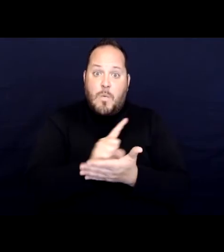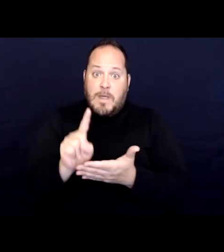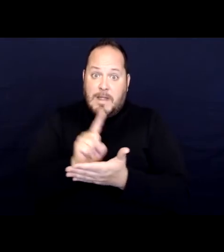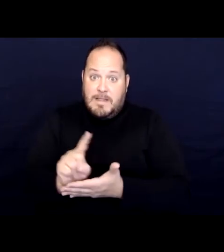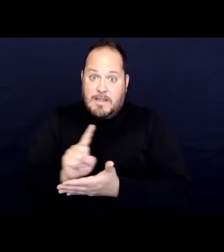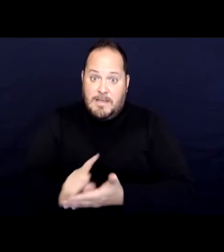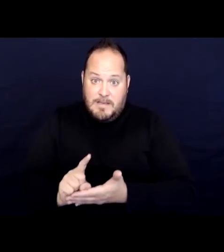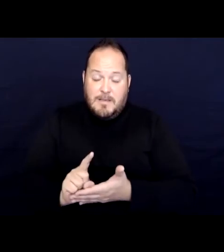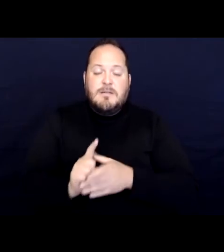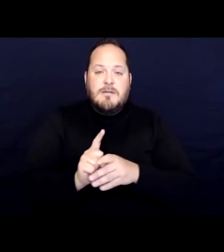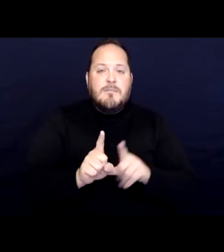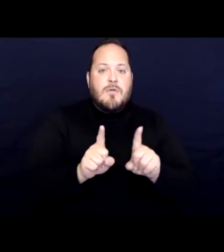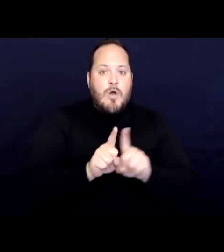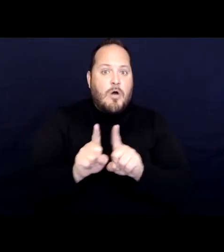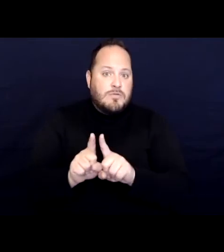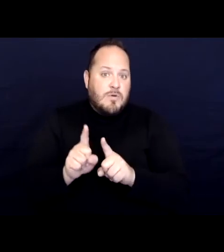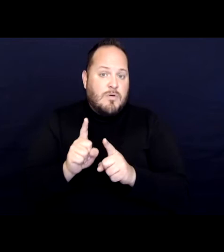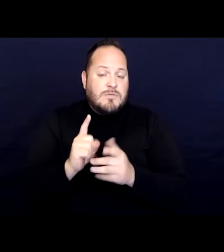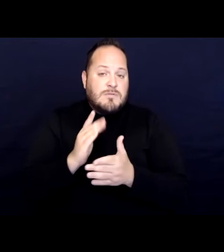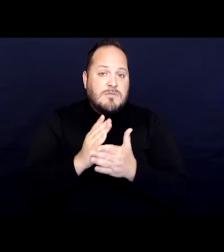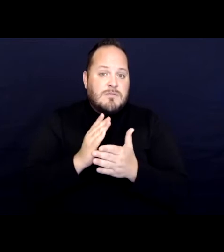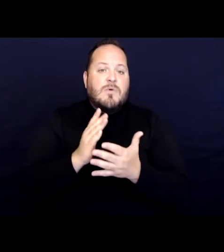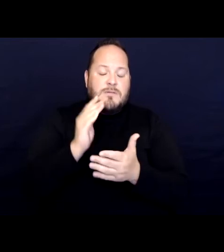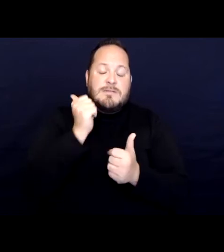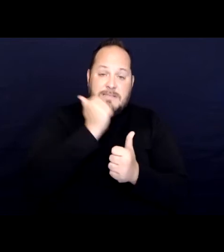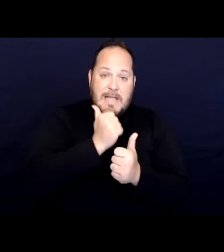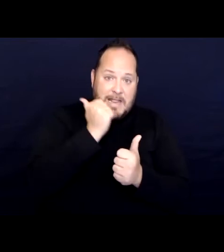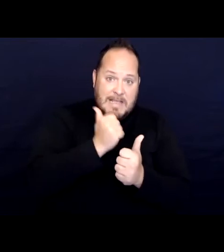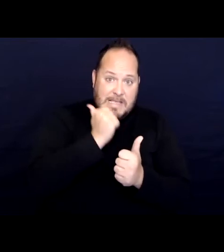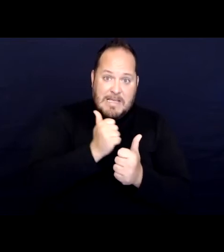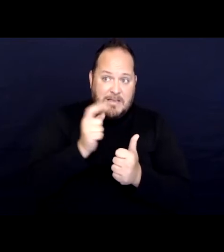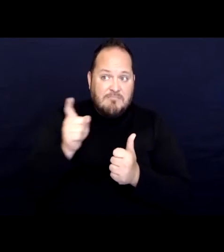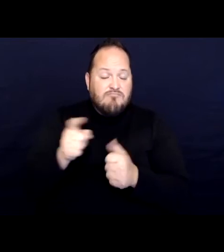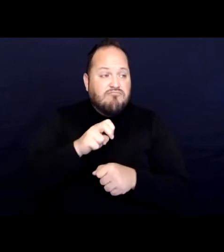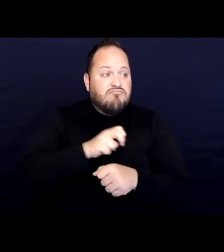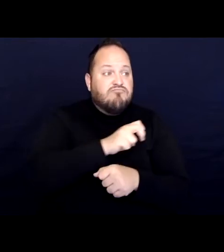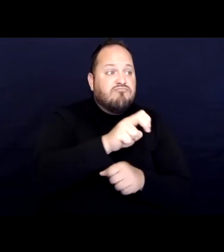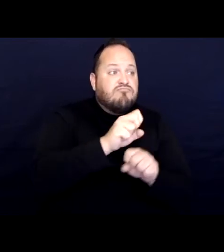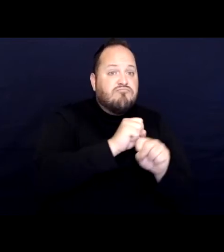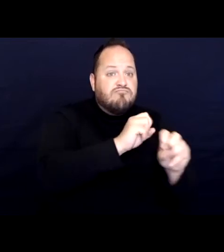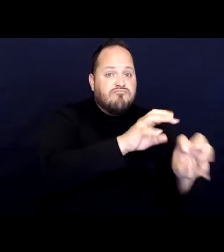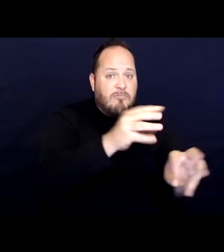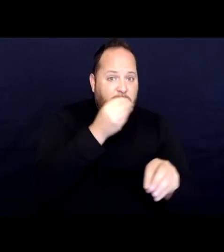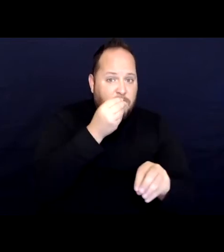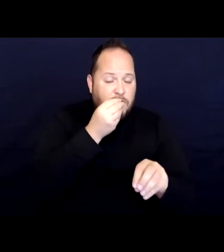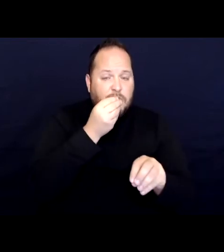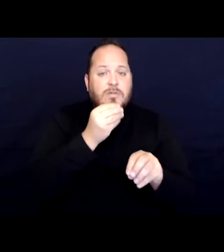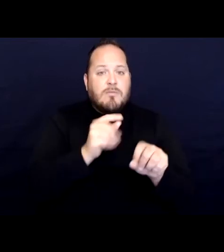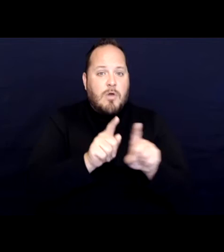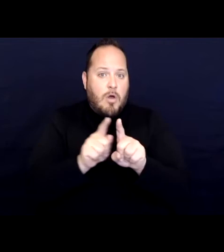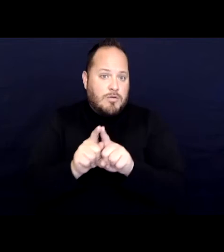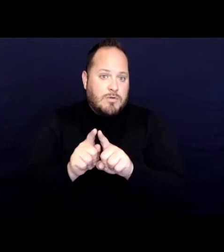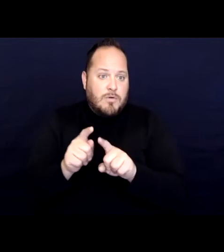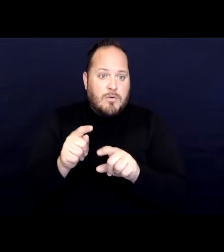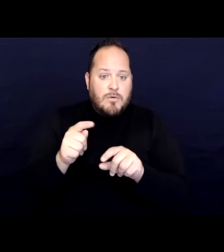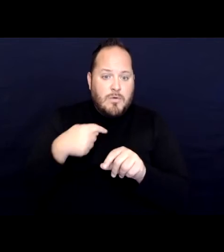then a daily basis rather throughout the week, but then also leveraging any other